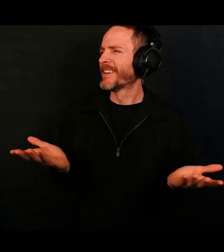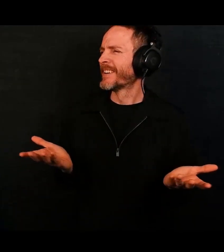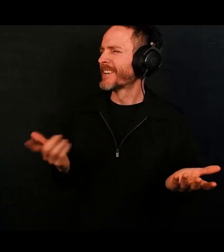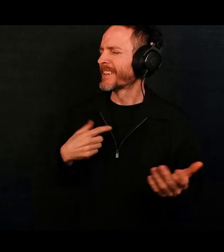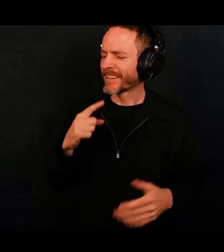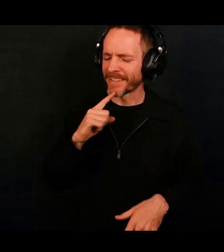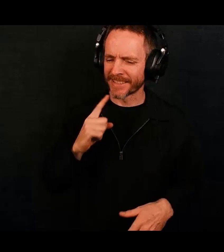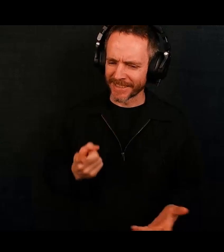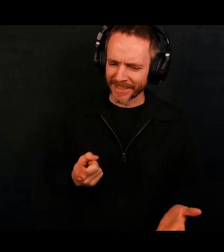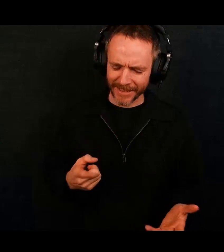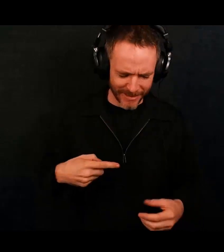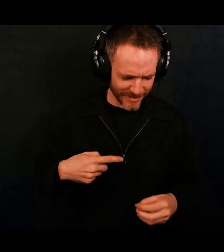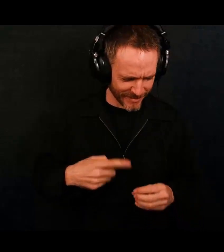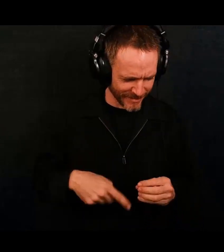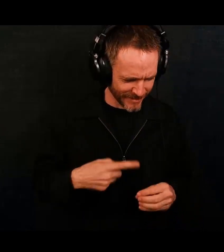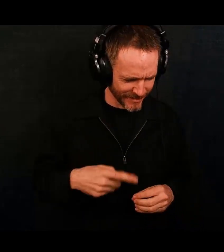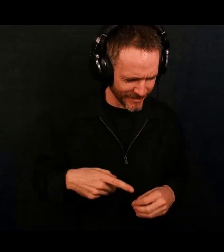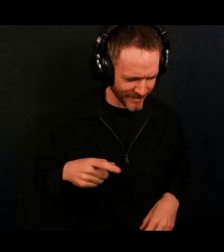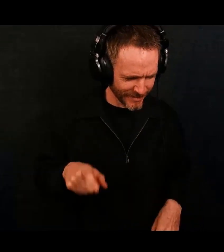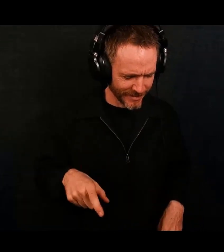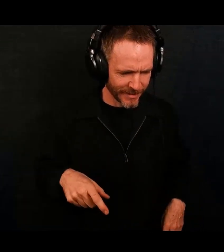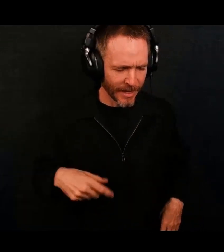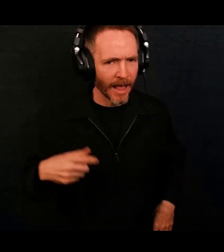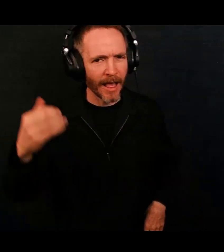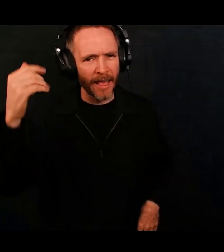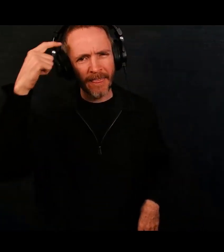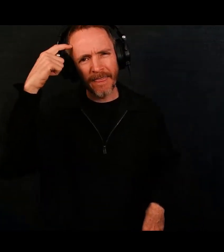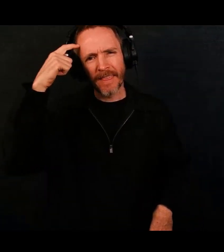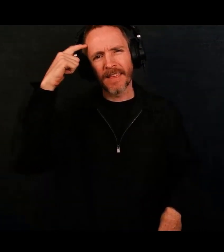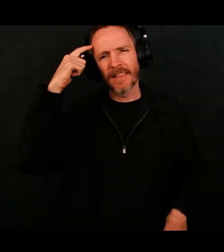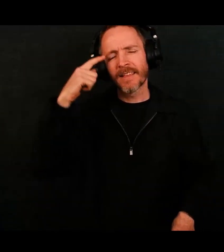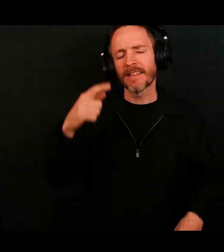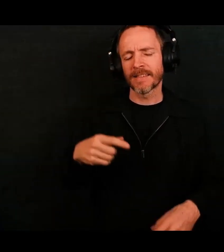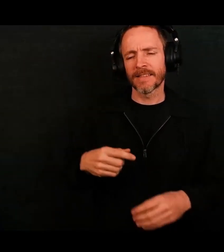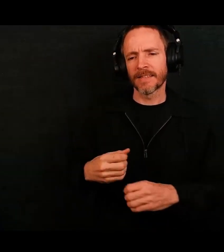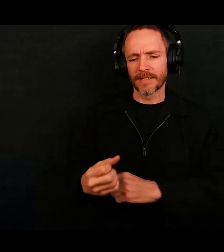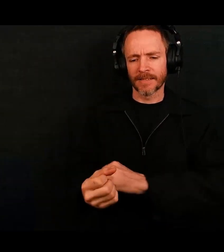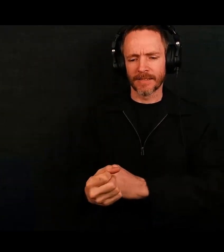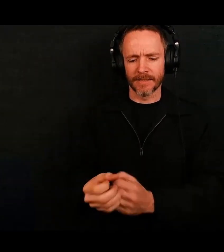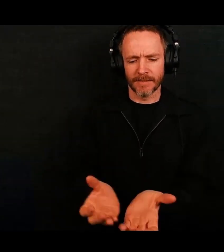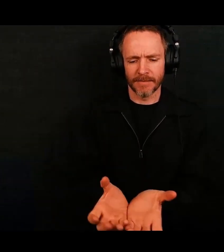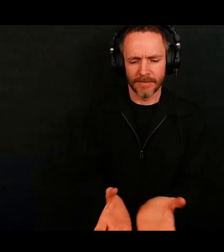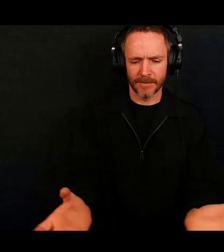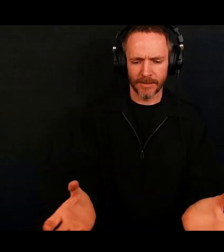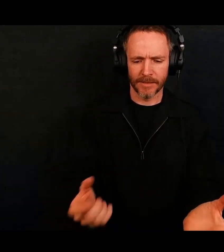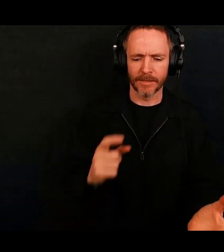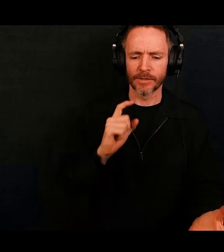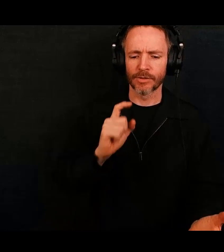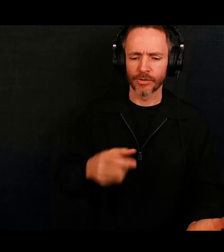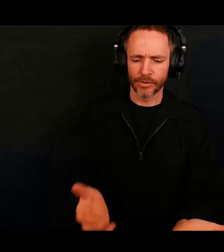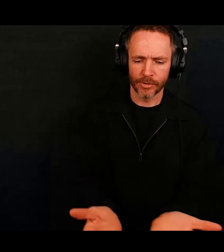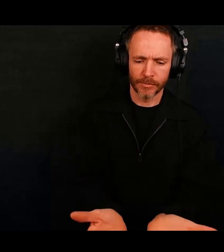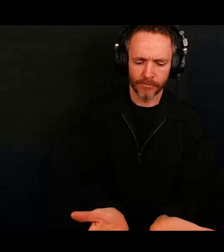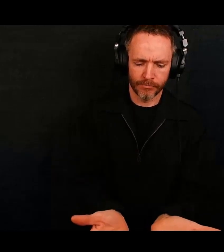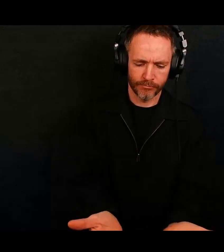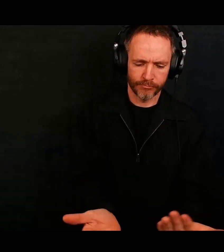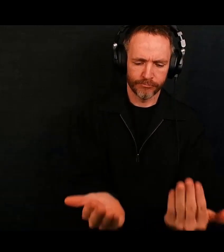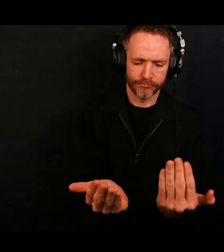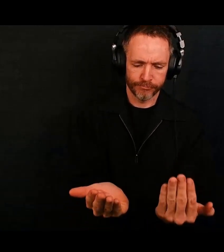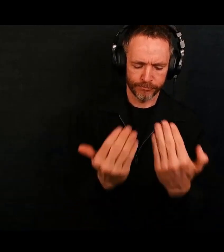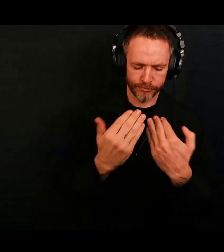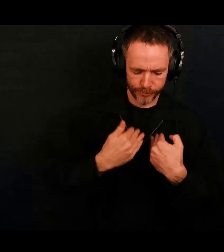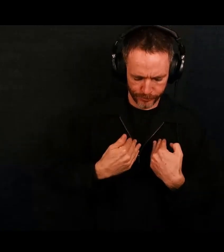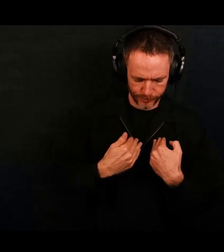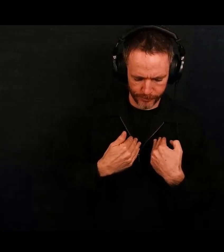uh, Maybe this. I think the sink still should flop out, but I need to do a night where I bring that